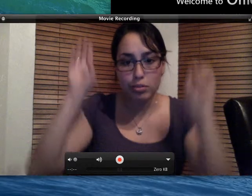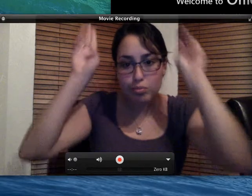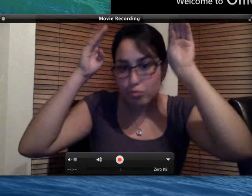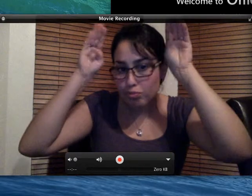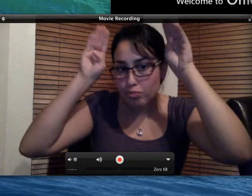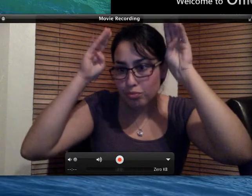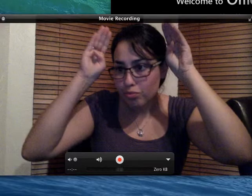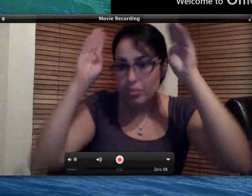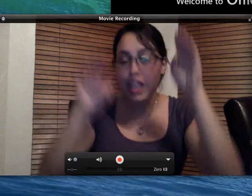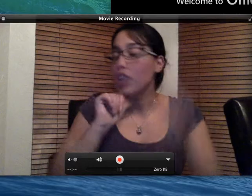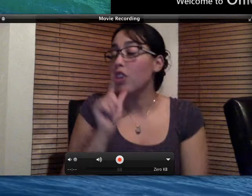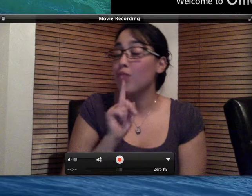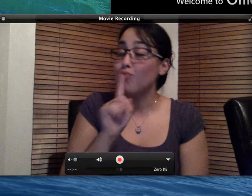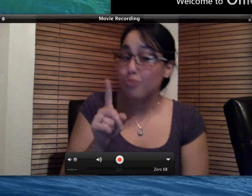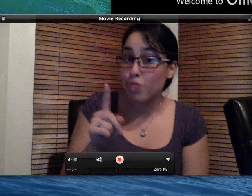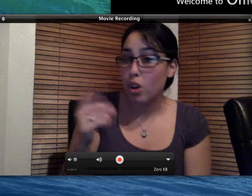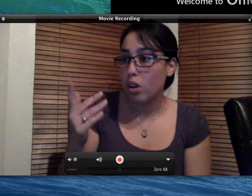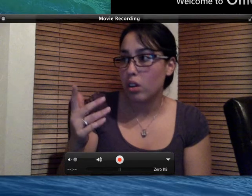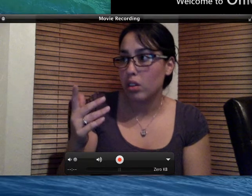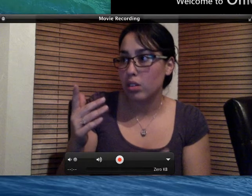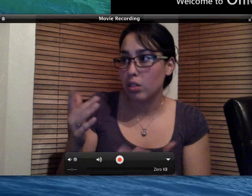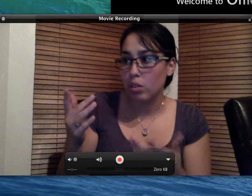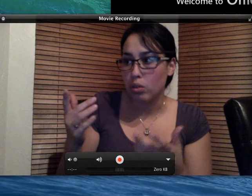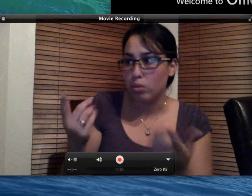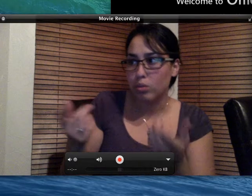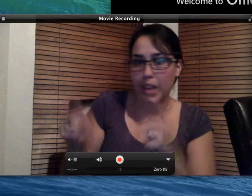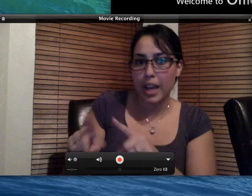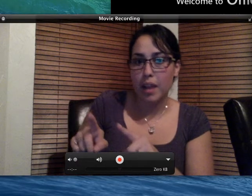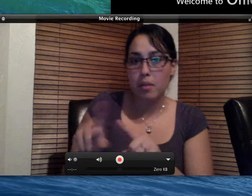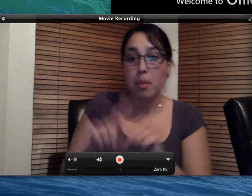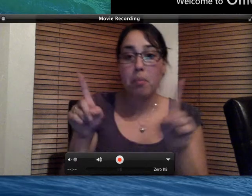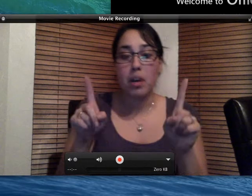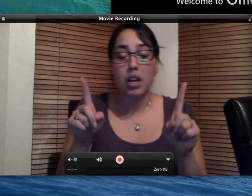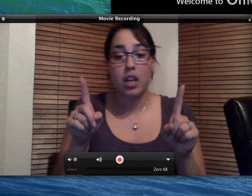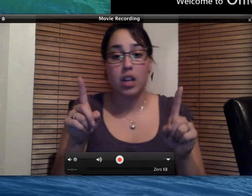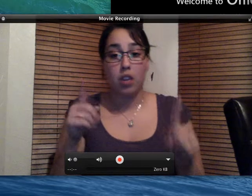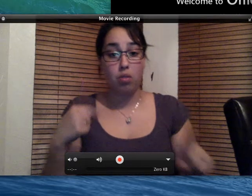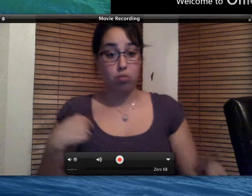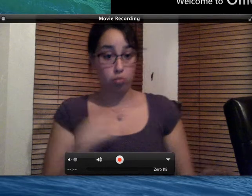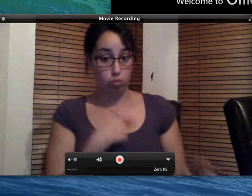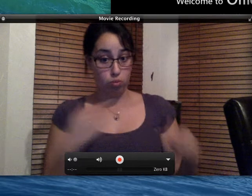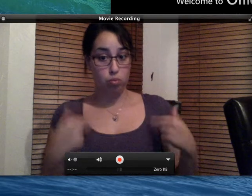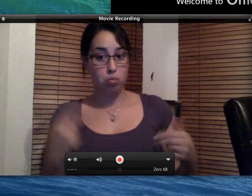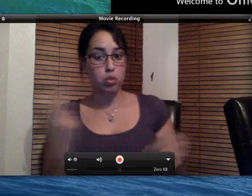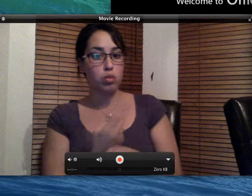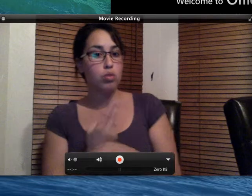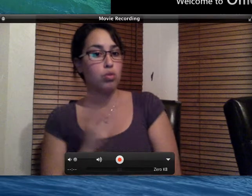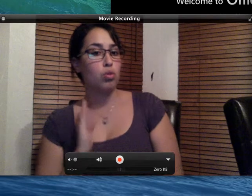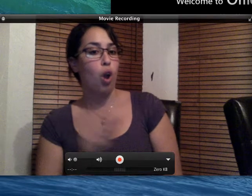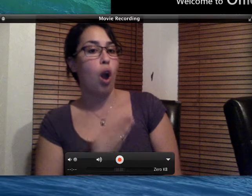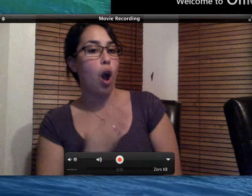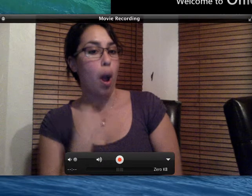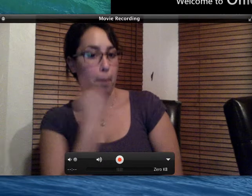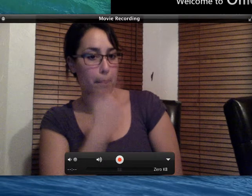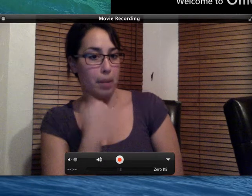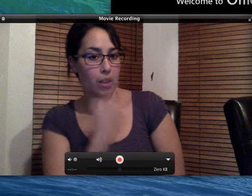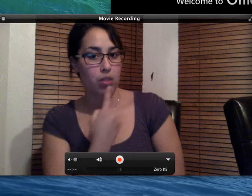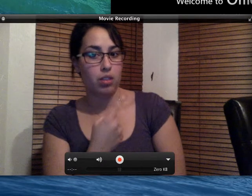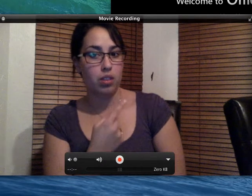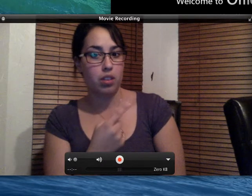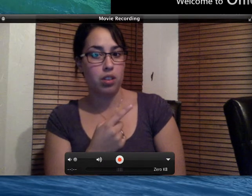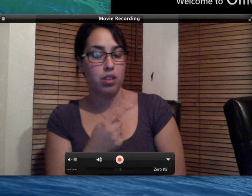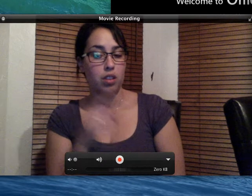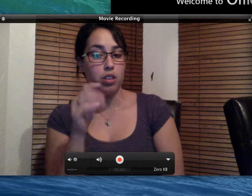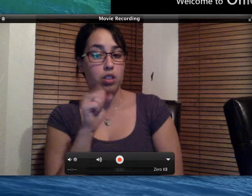with the pig. Primates, on the other hand, we use our mouths more. This is the ejaculation face of